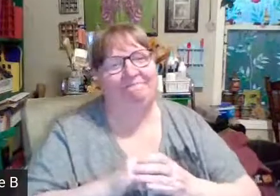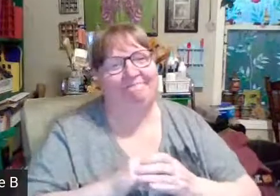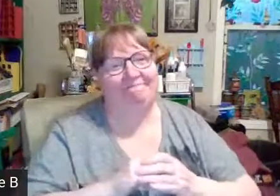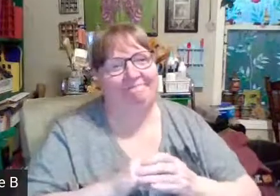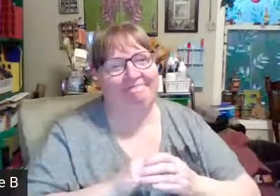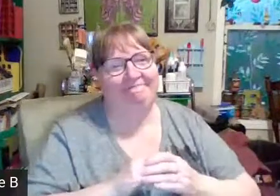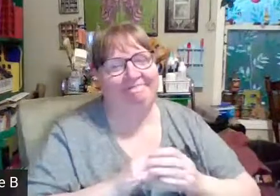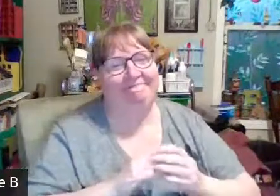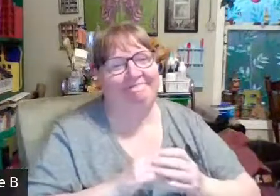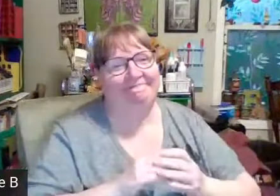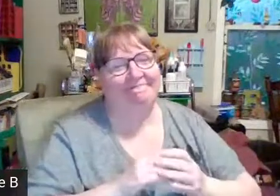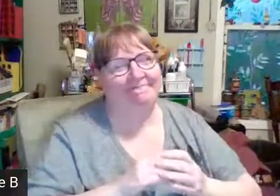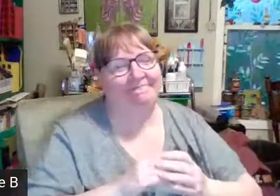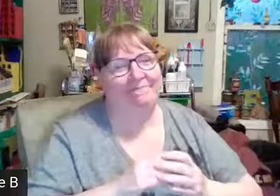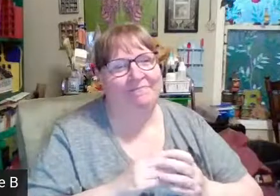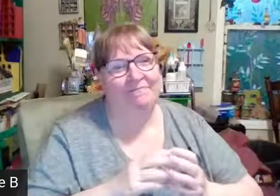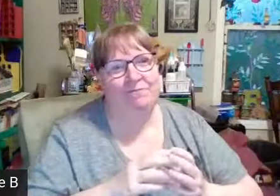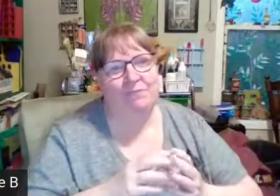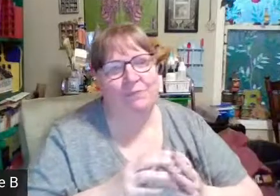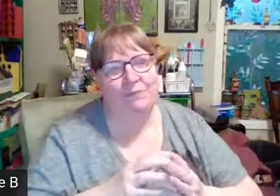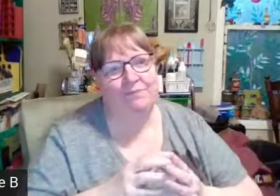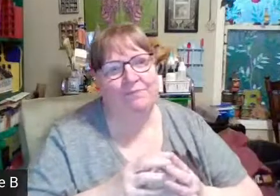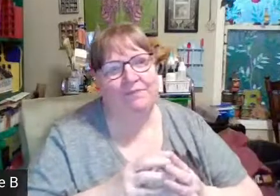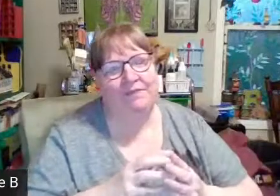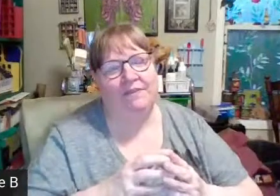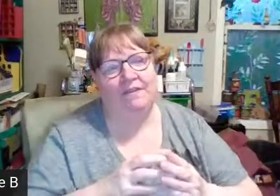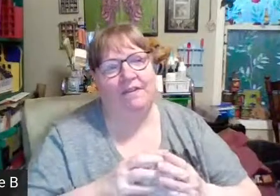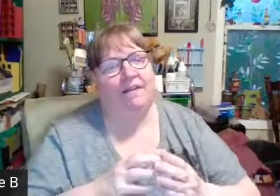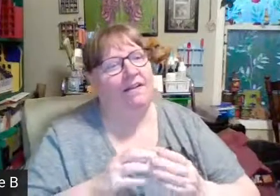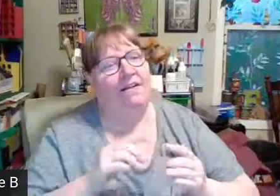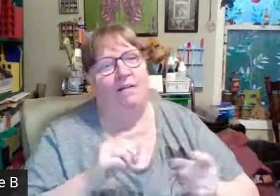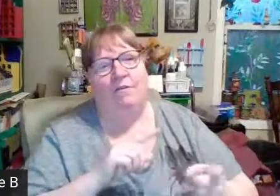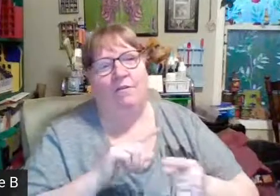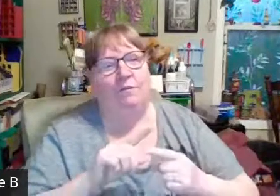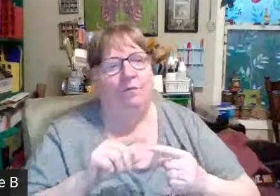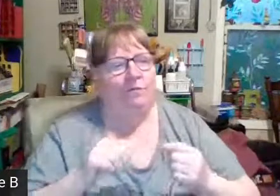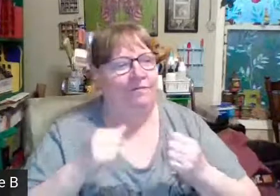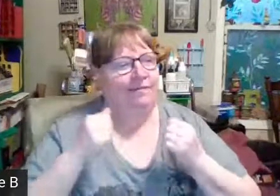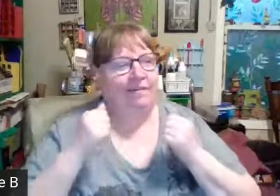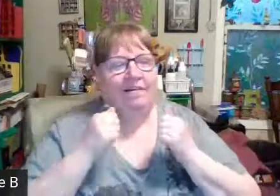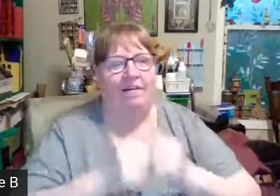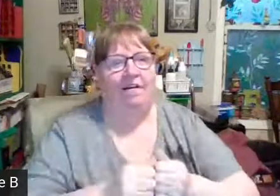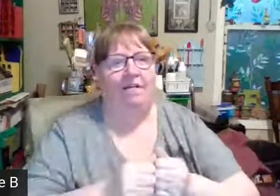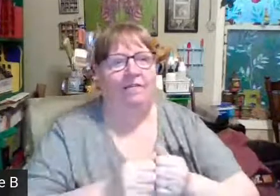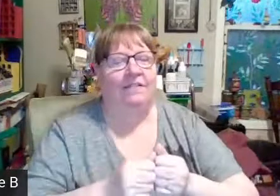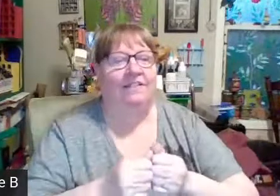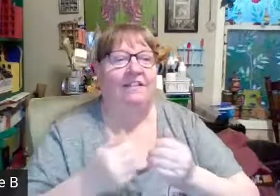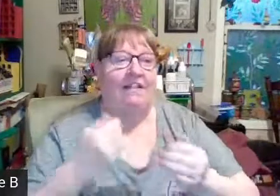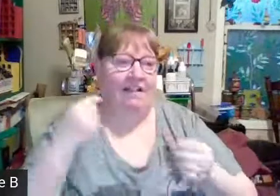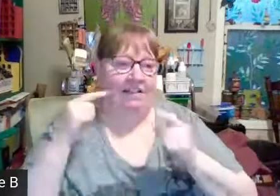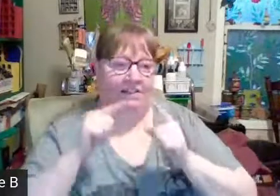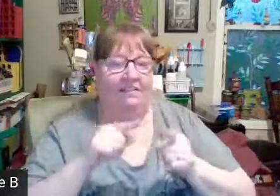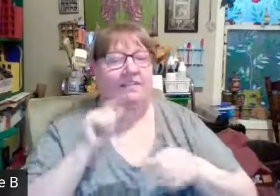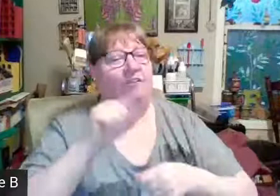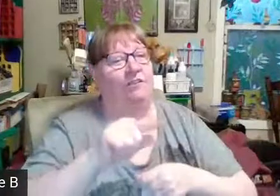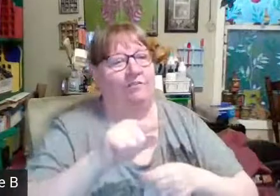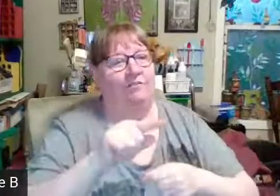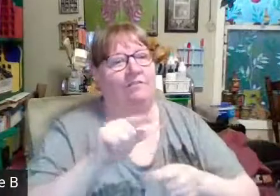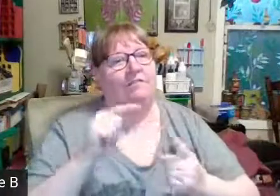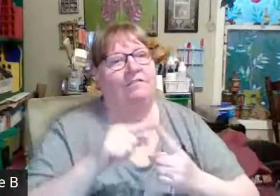All three of us are just going to send you to the smile list link, just so you know. Because it makes it easier for it all to be in